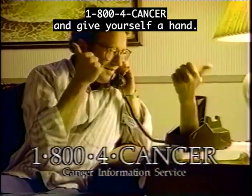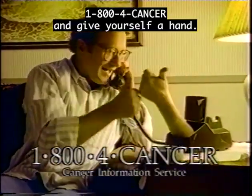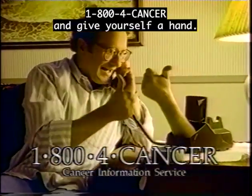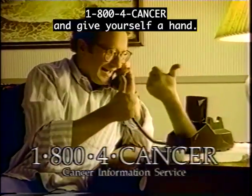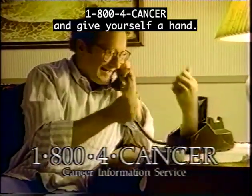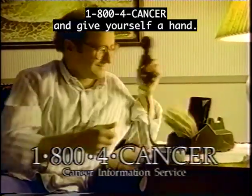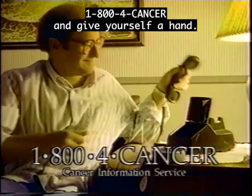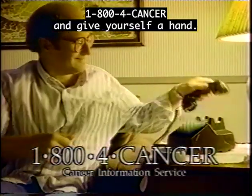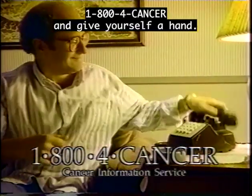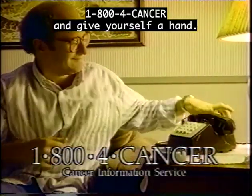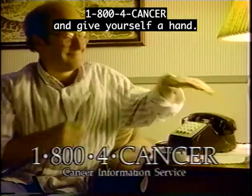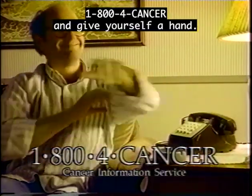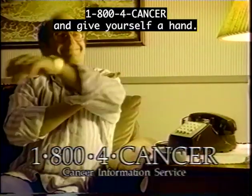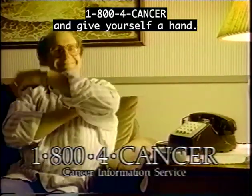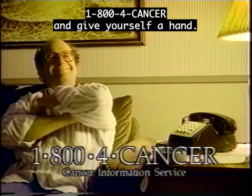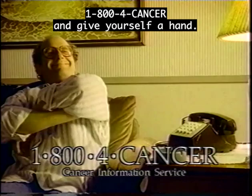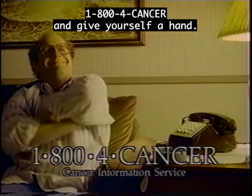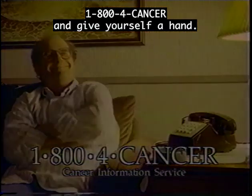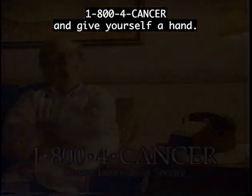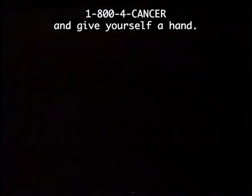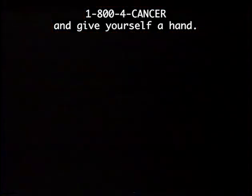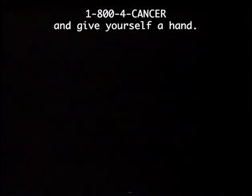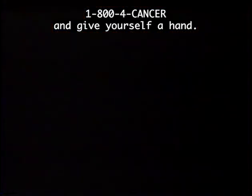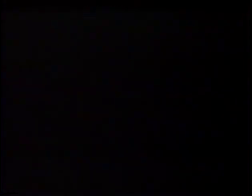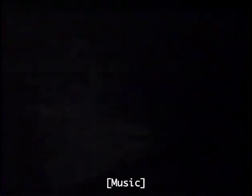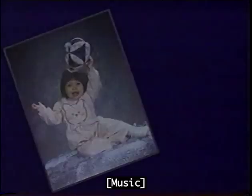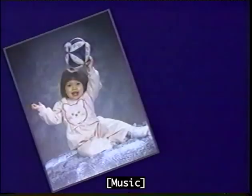1-800-4-CANCER. And give yourself a hand.